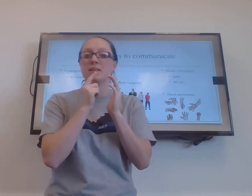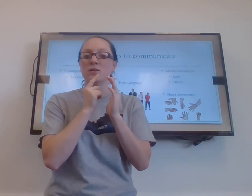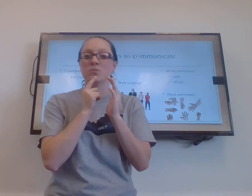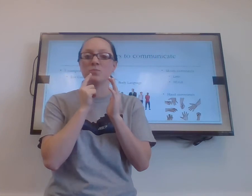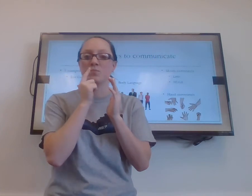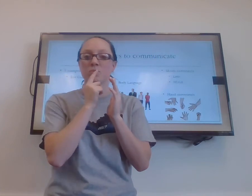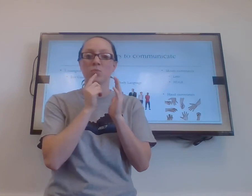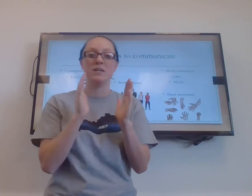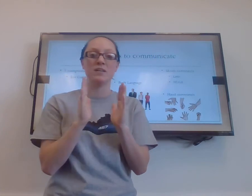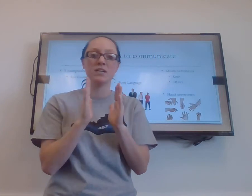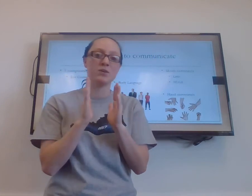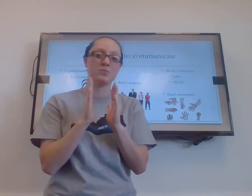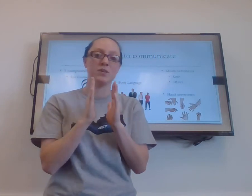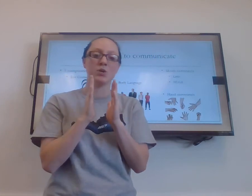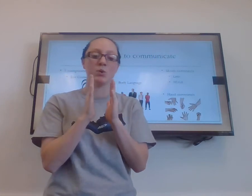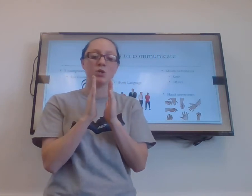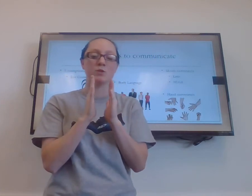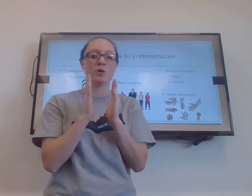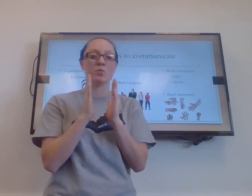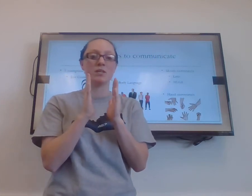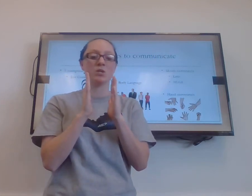the ring, small ring,